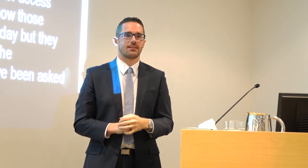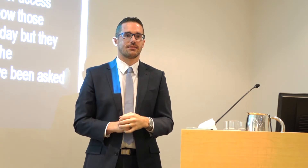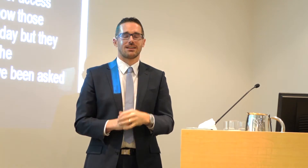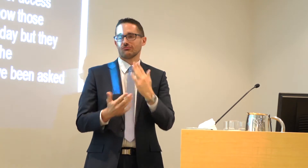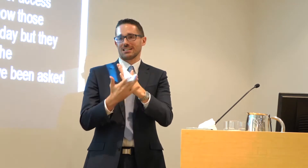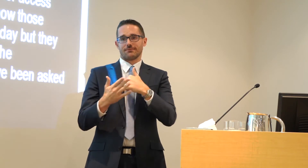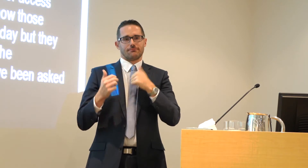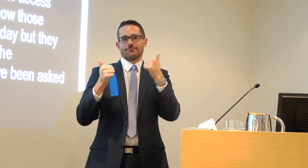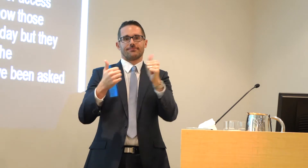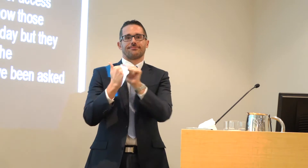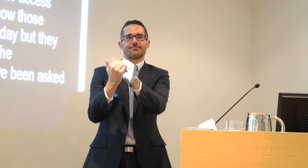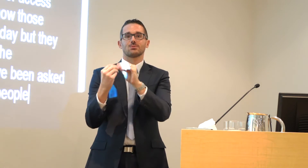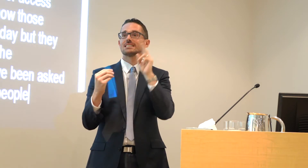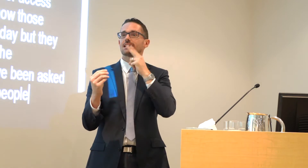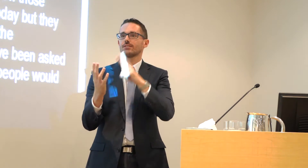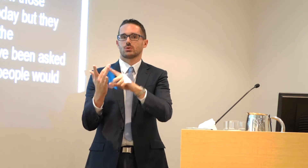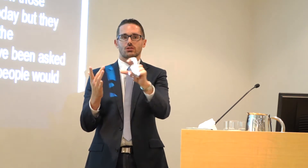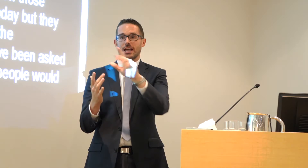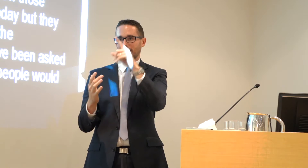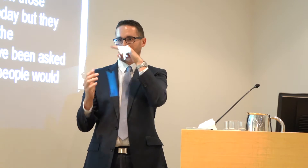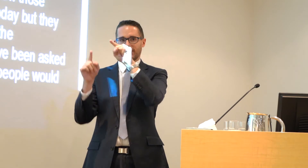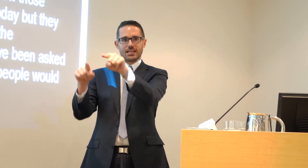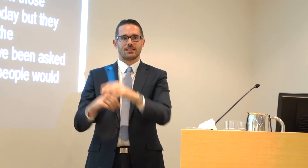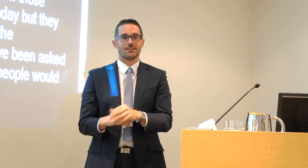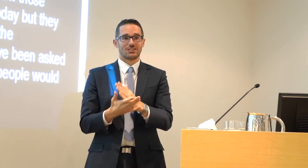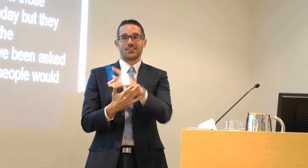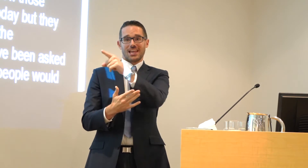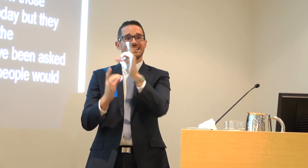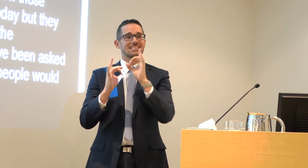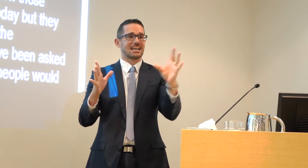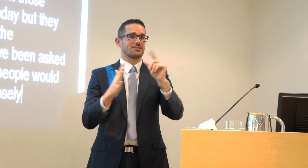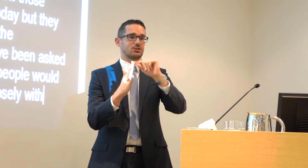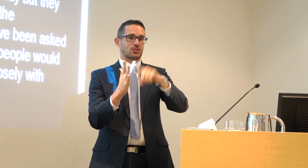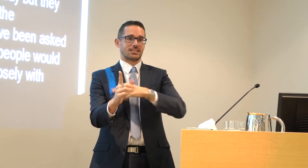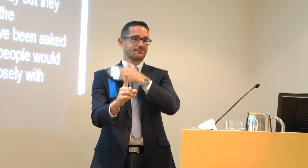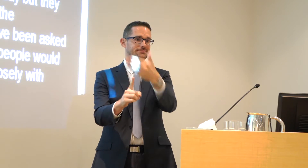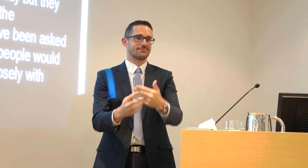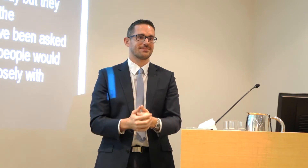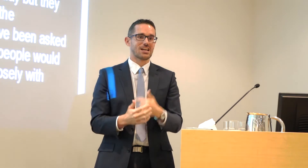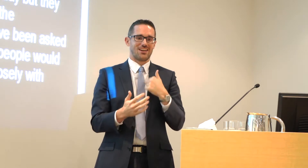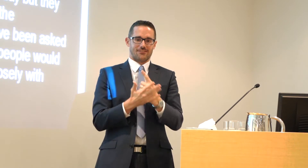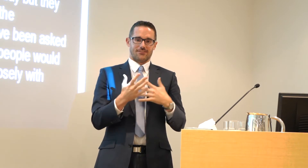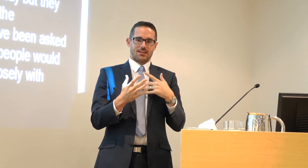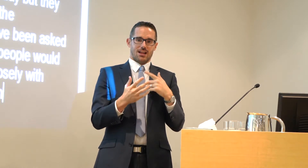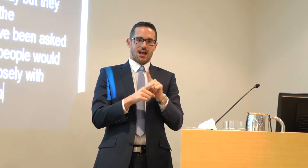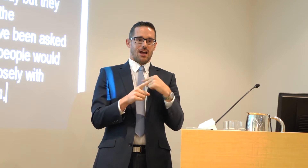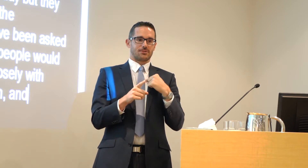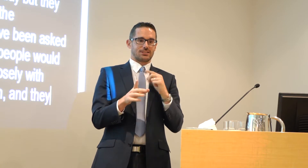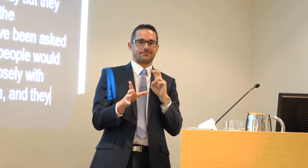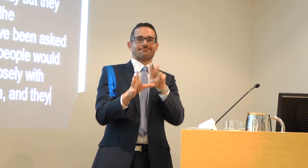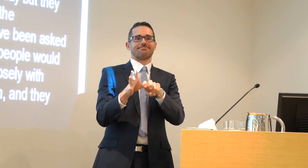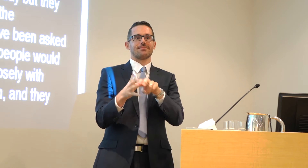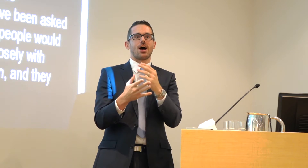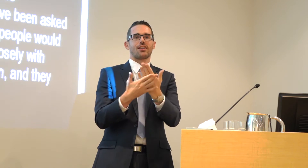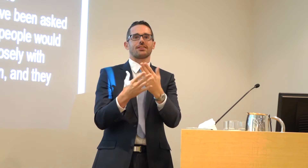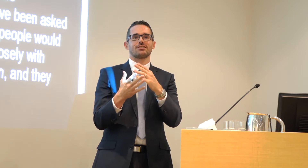team of people who have been involved in this project, worked quite closely with Deaf Victoria and the people from that organisation, and they ultimately started this